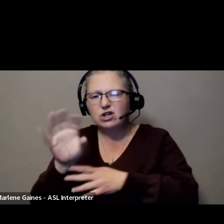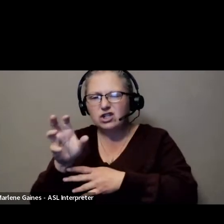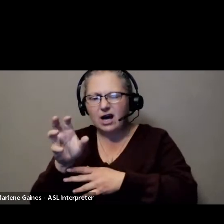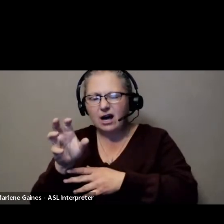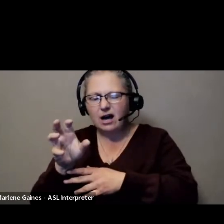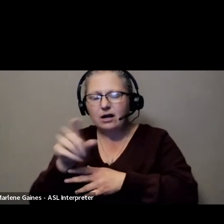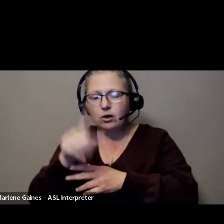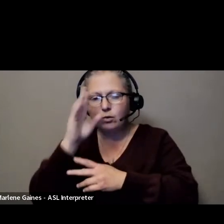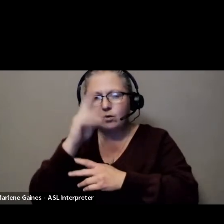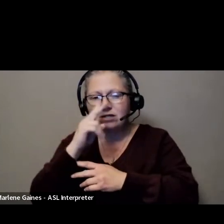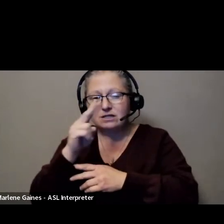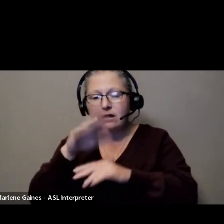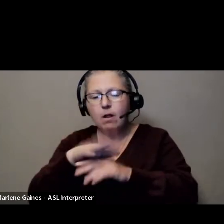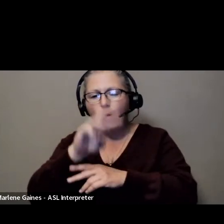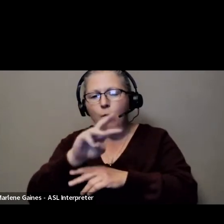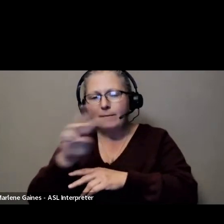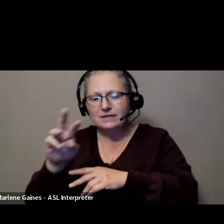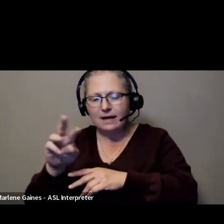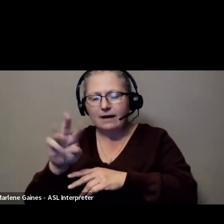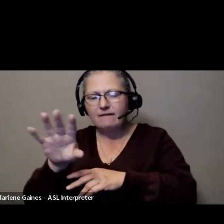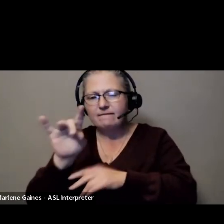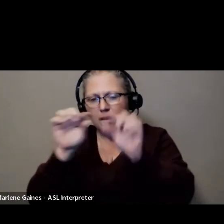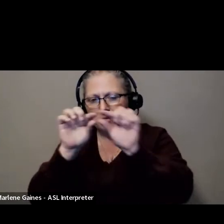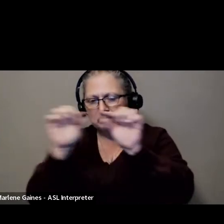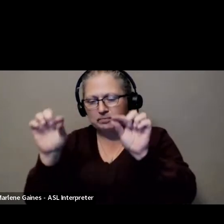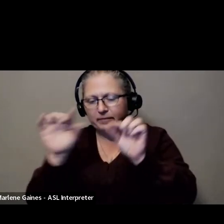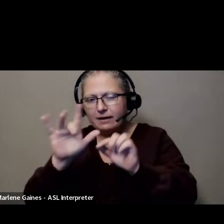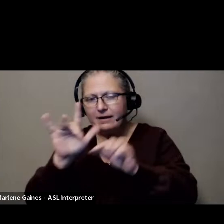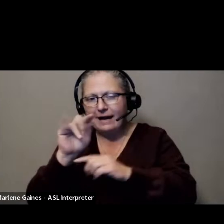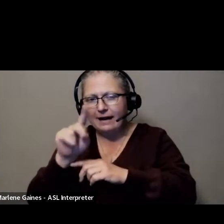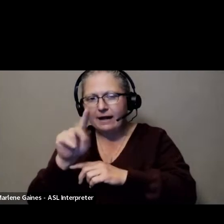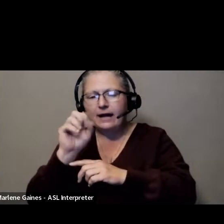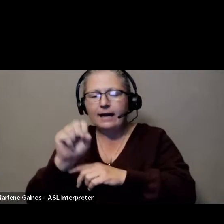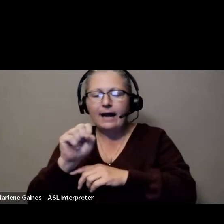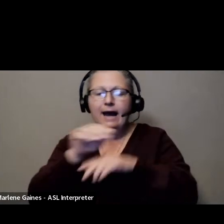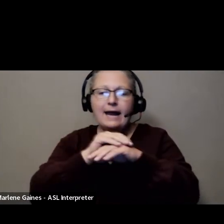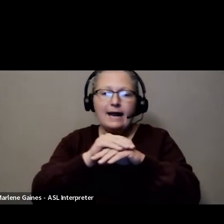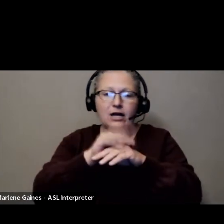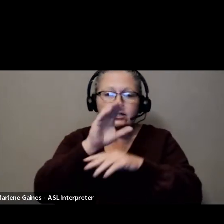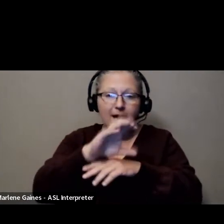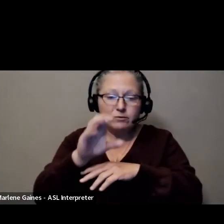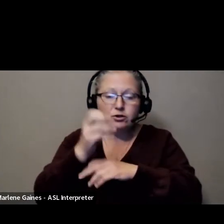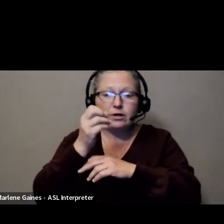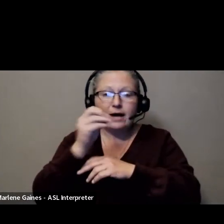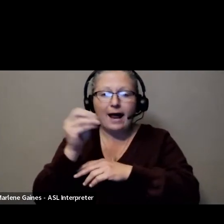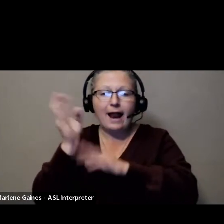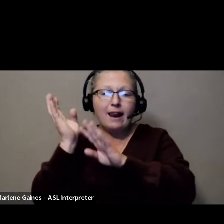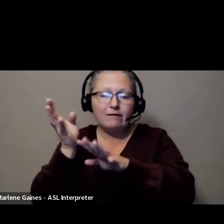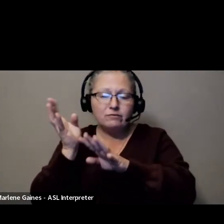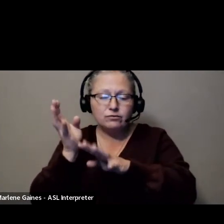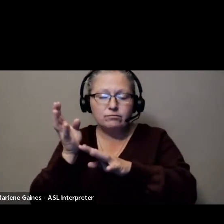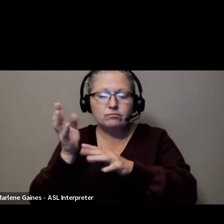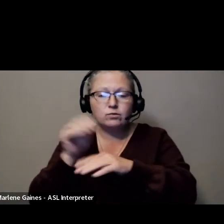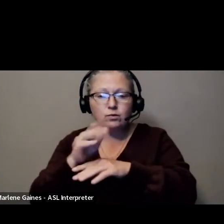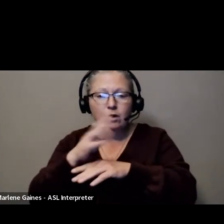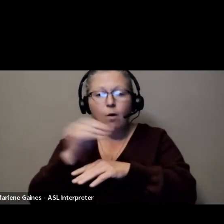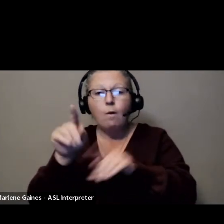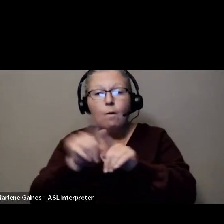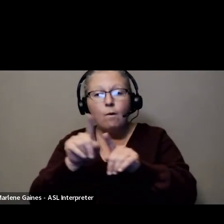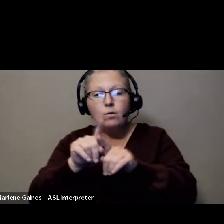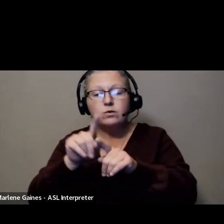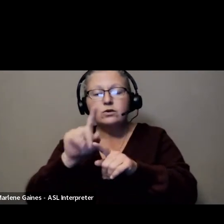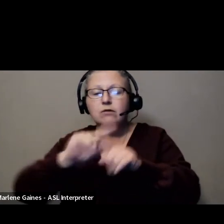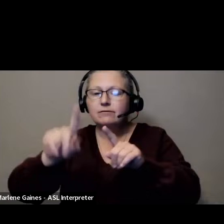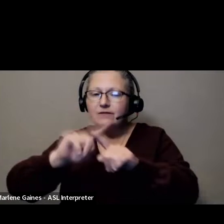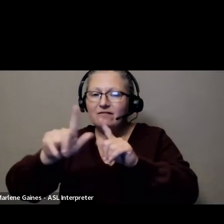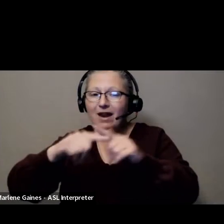the YouTube channel can be found on our website. You may view the captions in English as well as live stream our meeting tonight, and you may view the captions in a variety